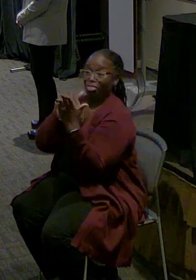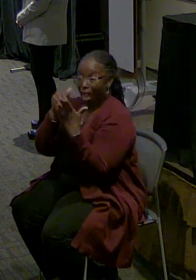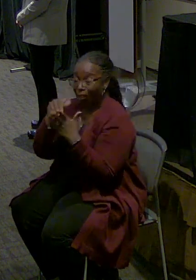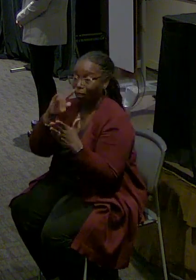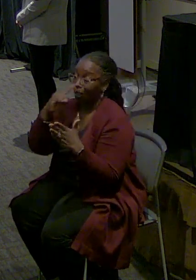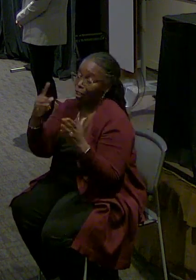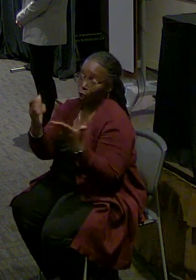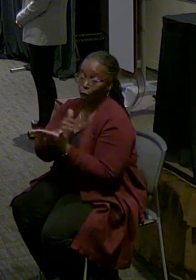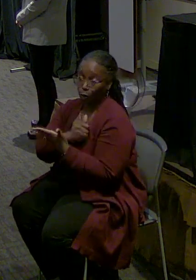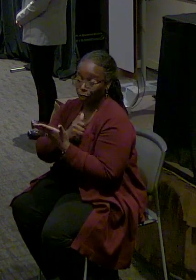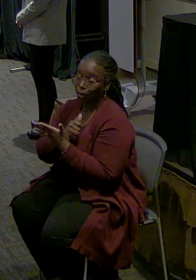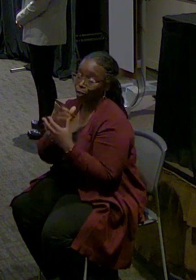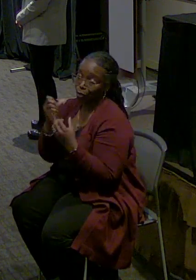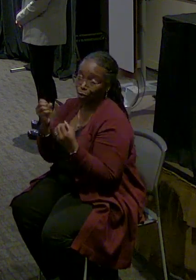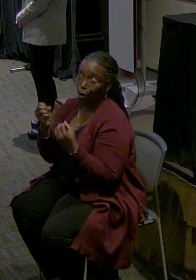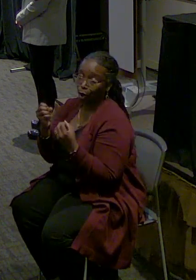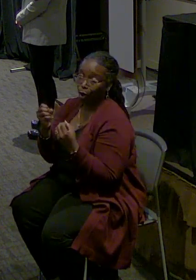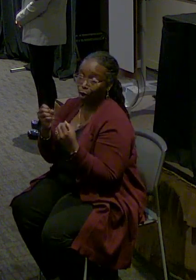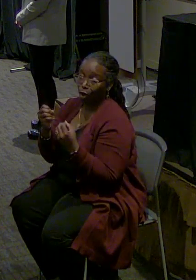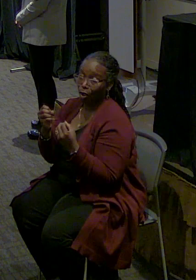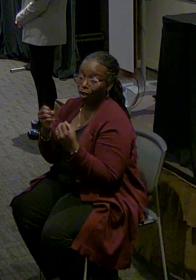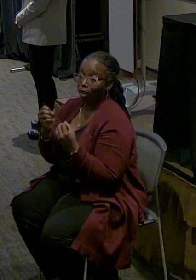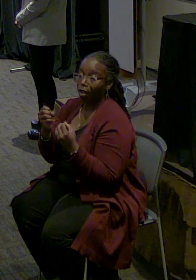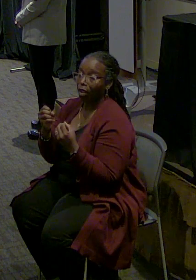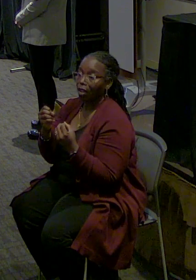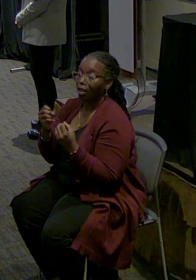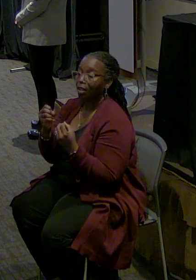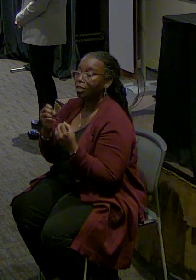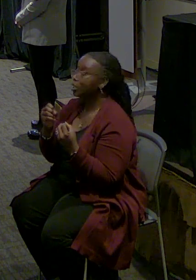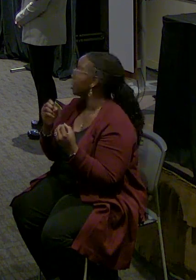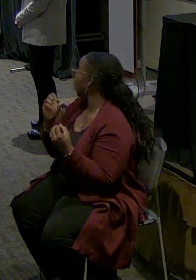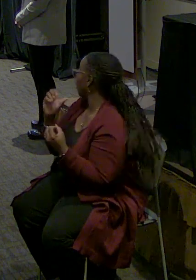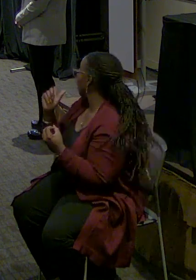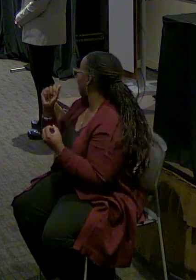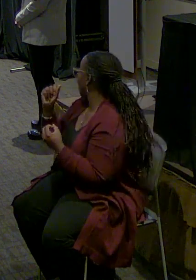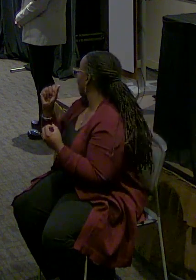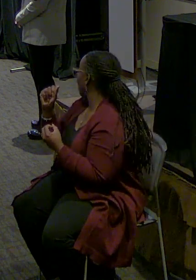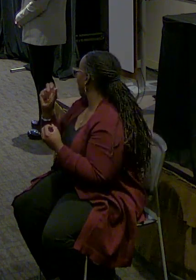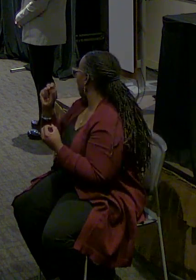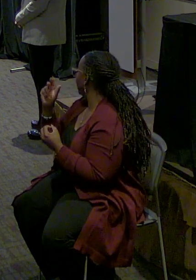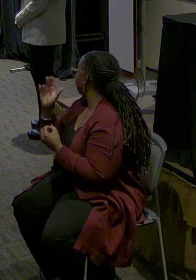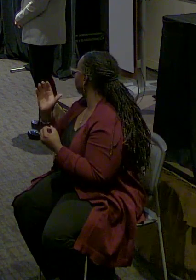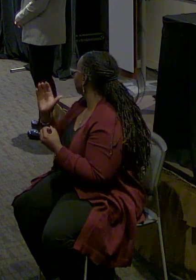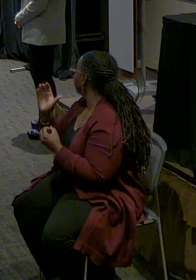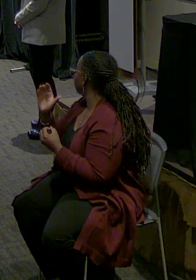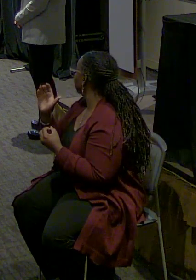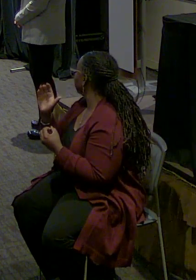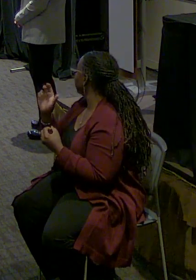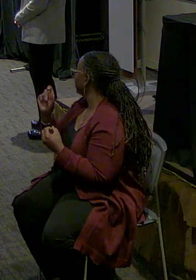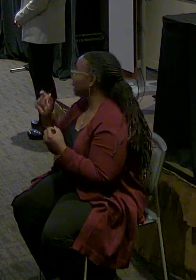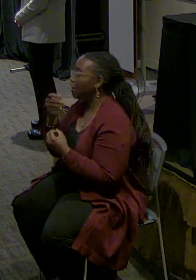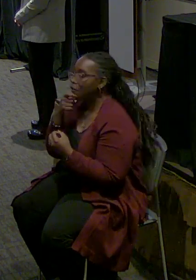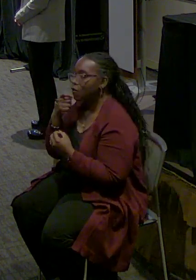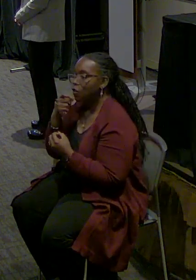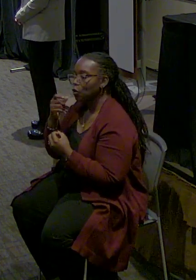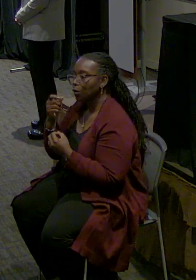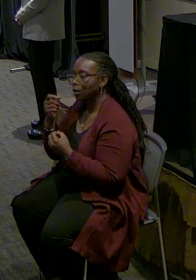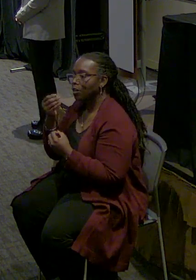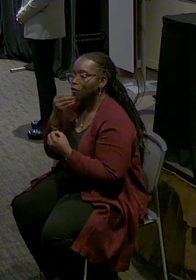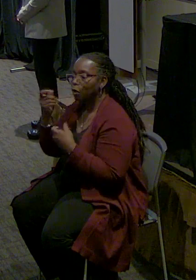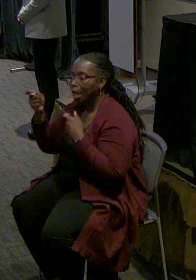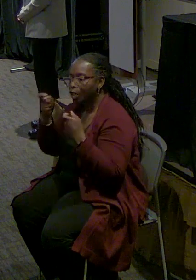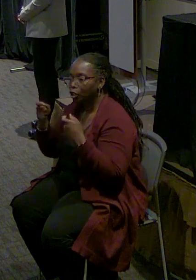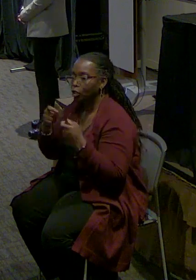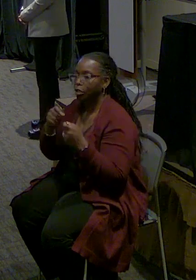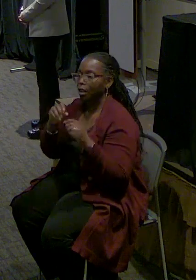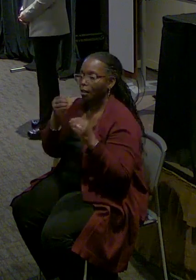kids earned. So our ANSI, which is accredited food handler and food manager, in our foods